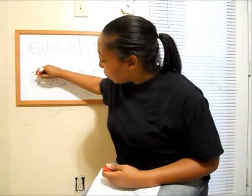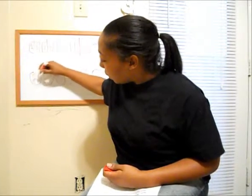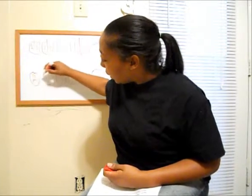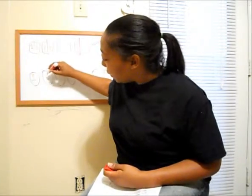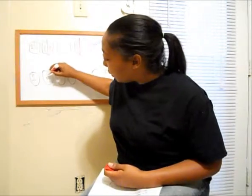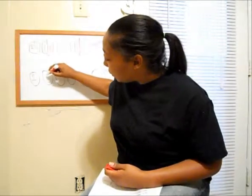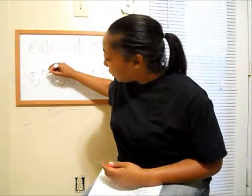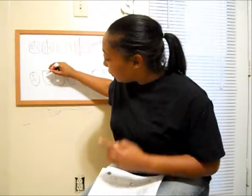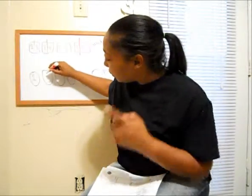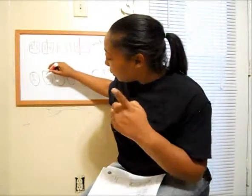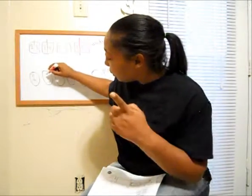1,